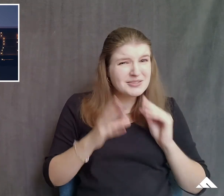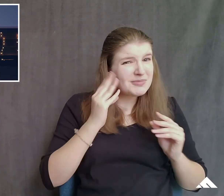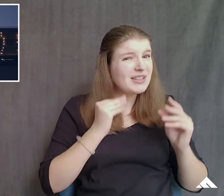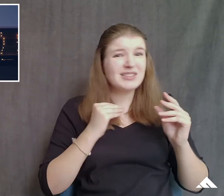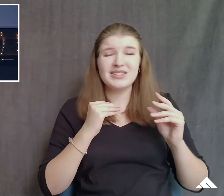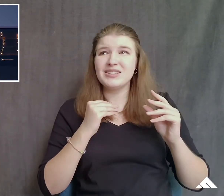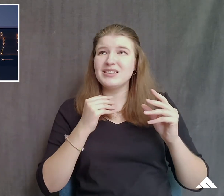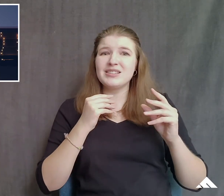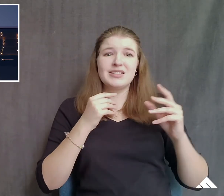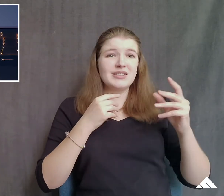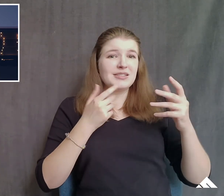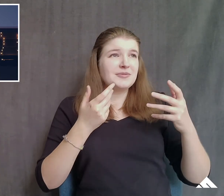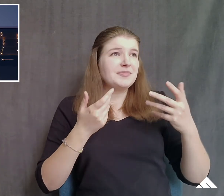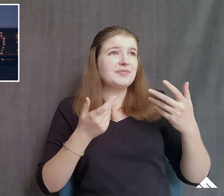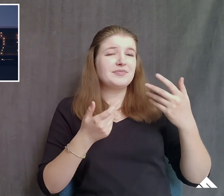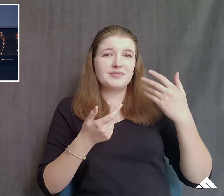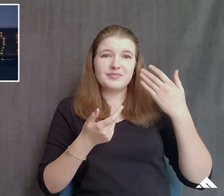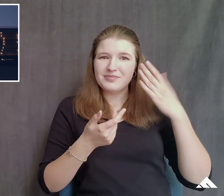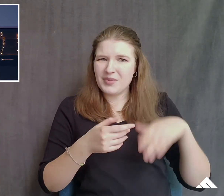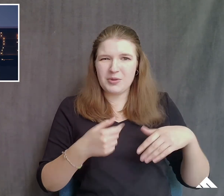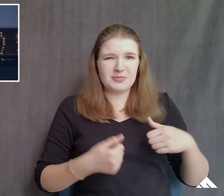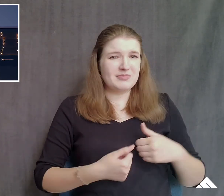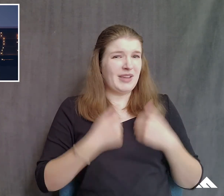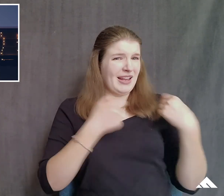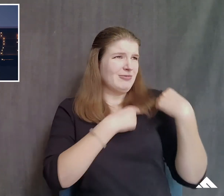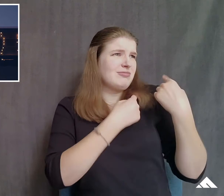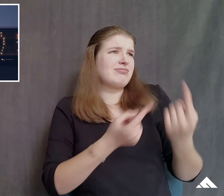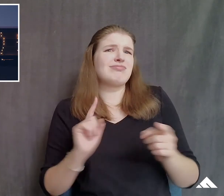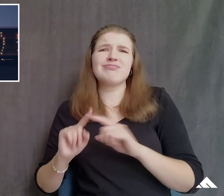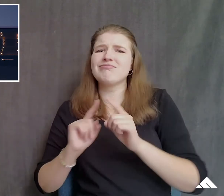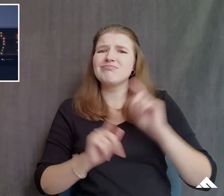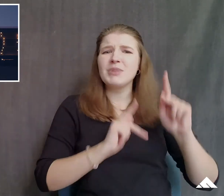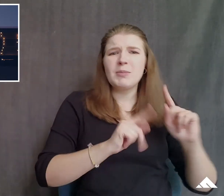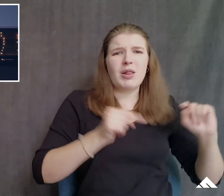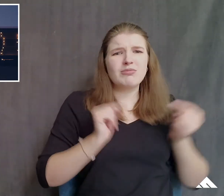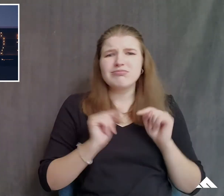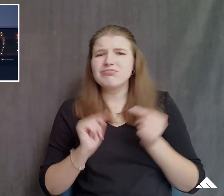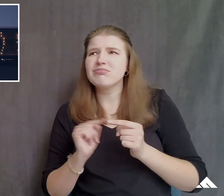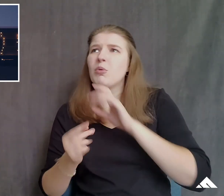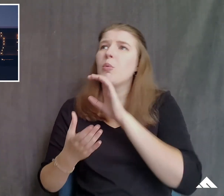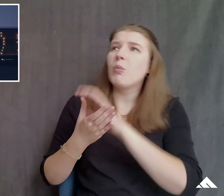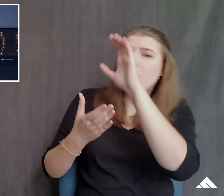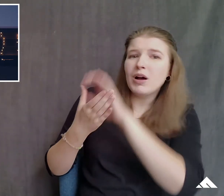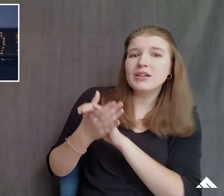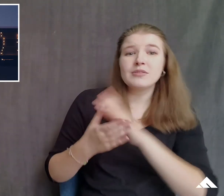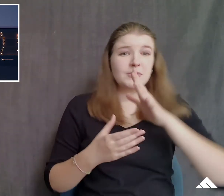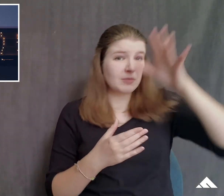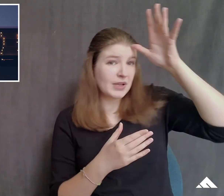in our lives from, you know, all sorts of people in our lives, spouses,